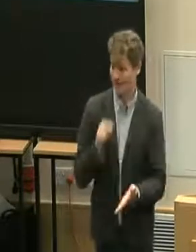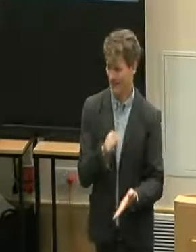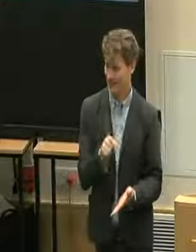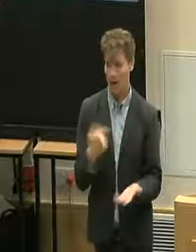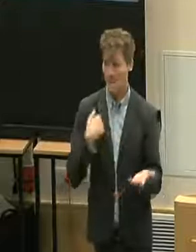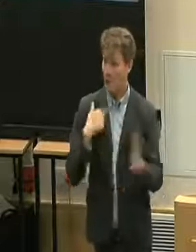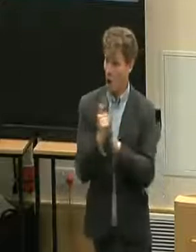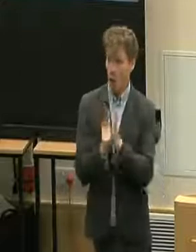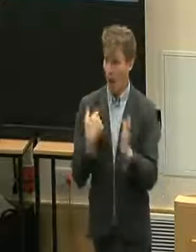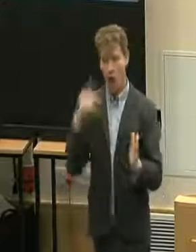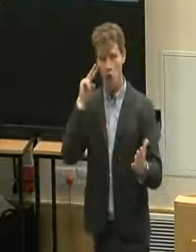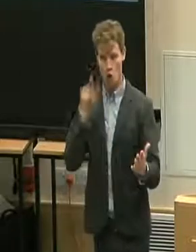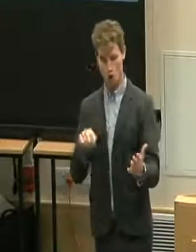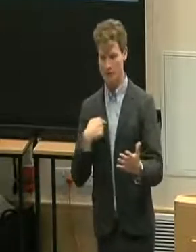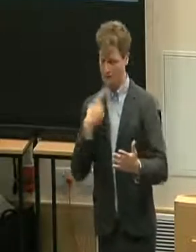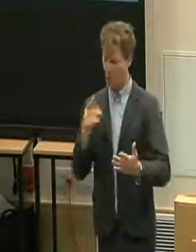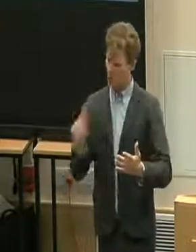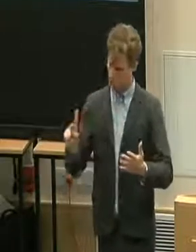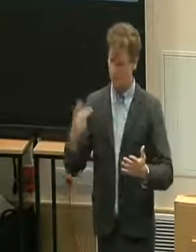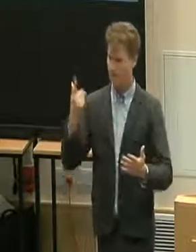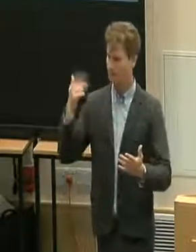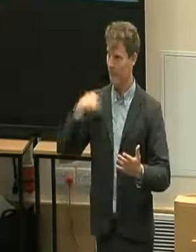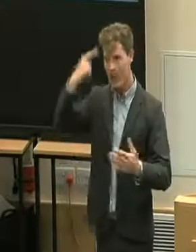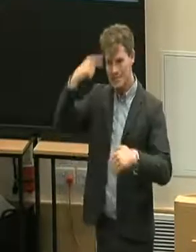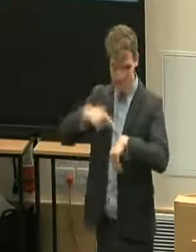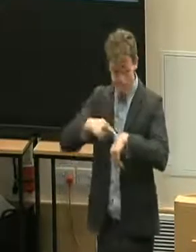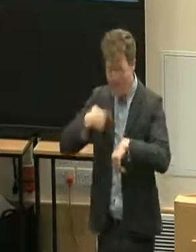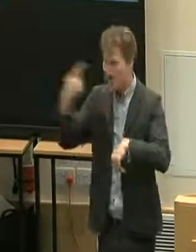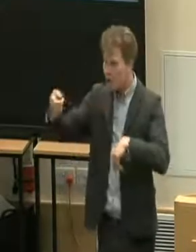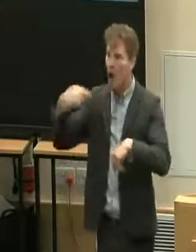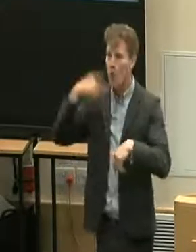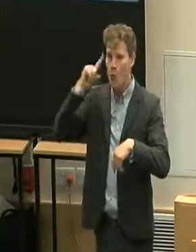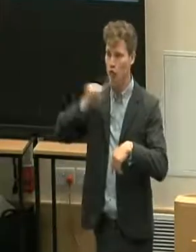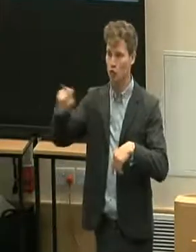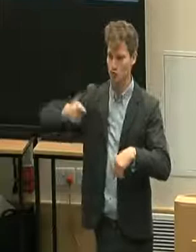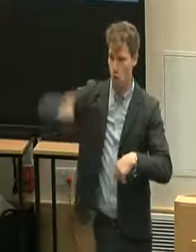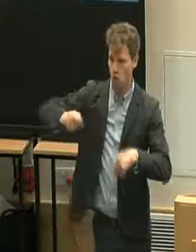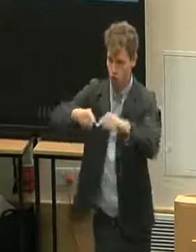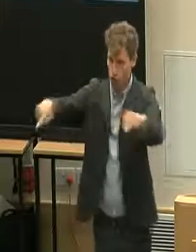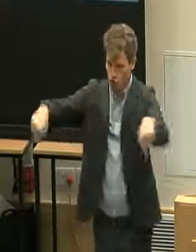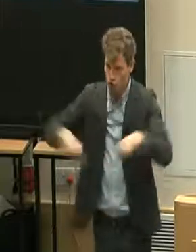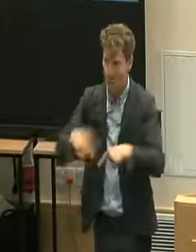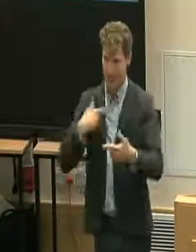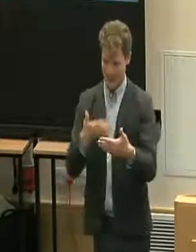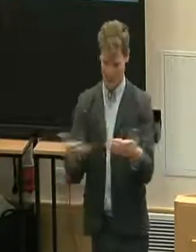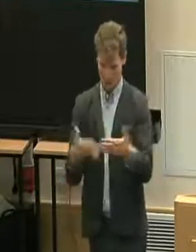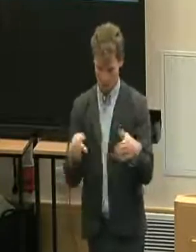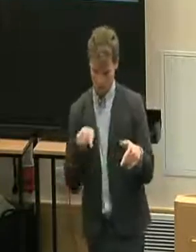I am, I'm going to be in a courtroom. What can I do with this language? Can I go this way or that way? Notice this